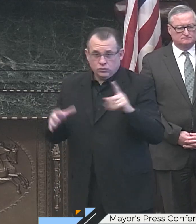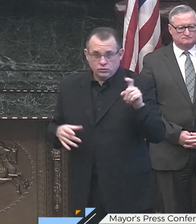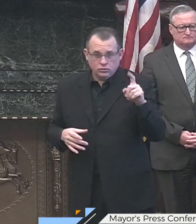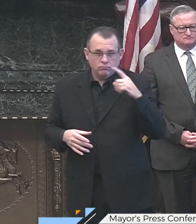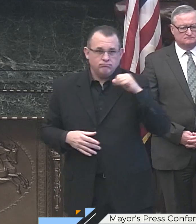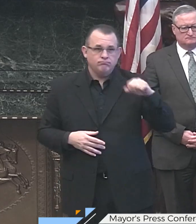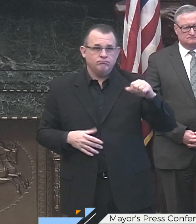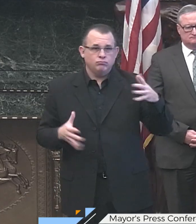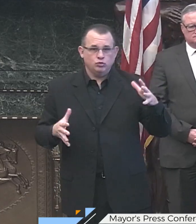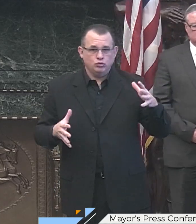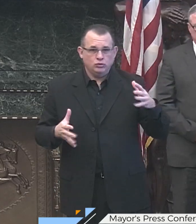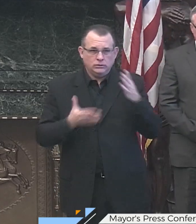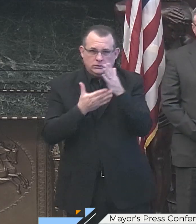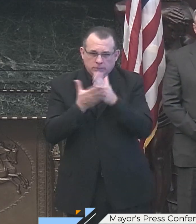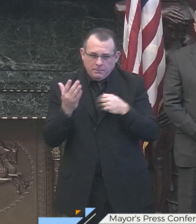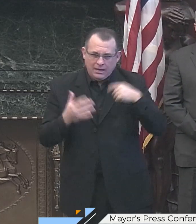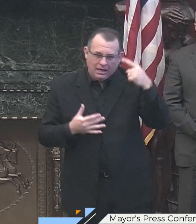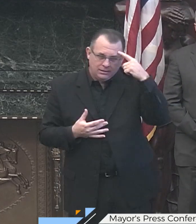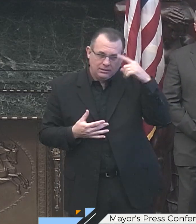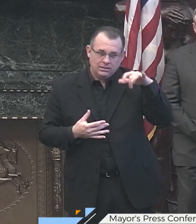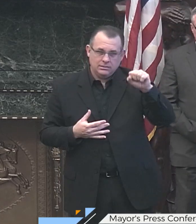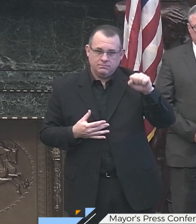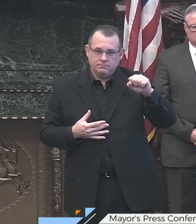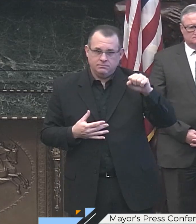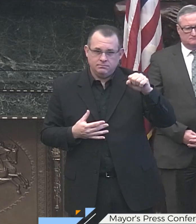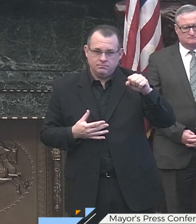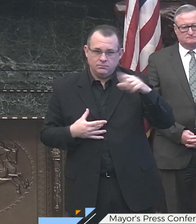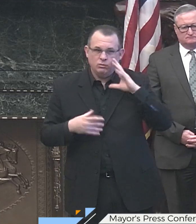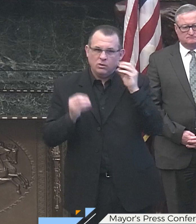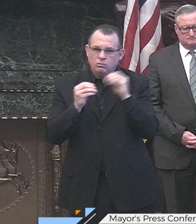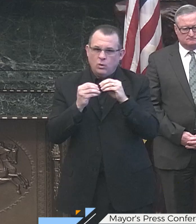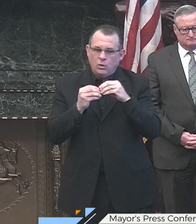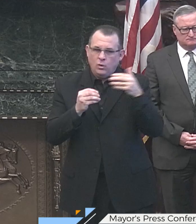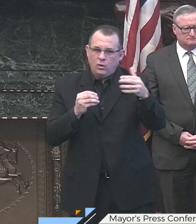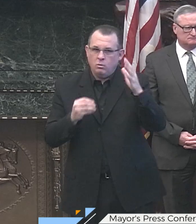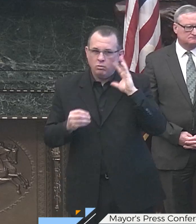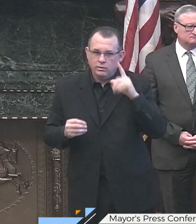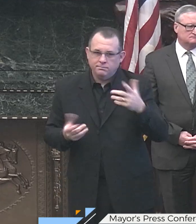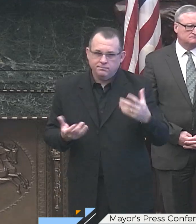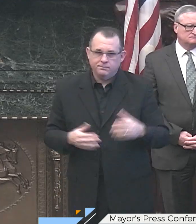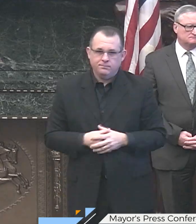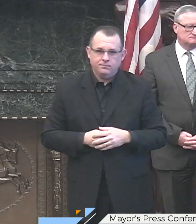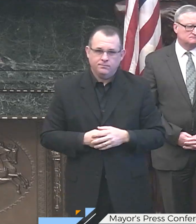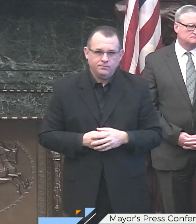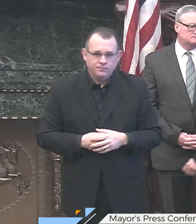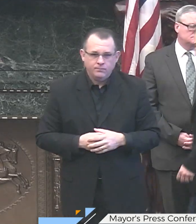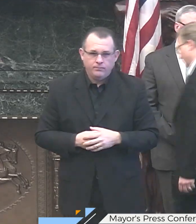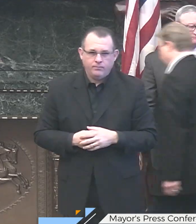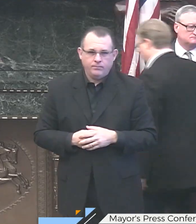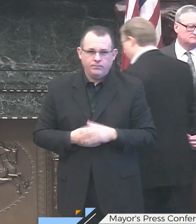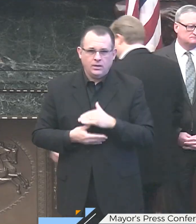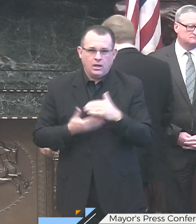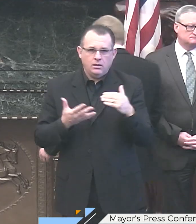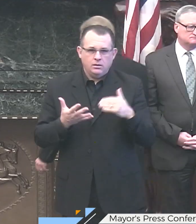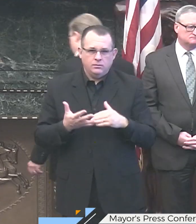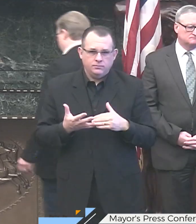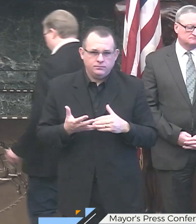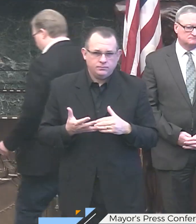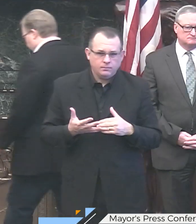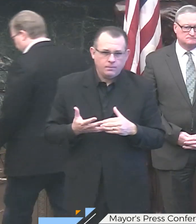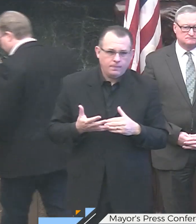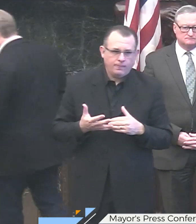tonight. Okay. All right, that's, I guess that's all I got. Yep, and thank you, Mike. Next up is a